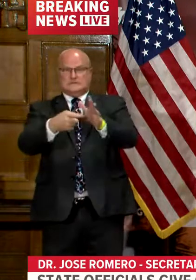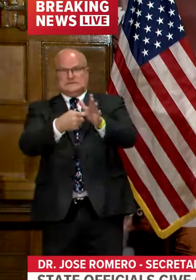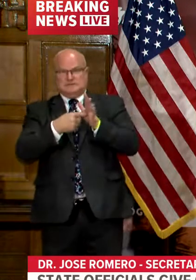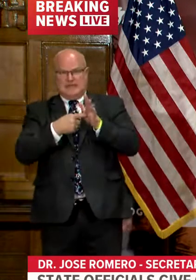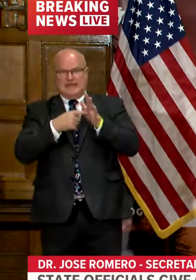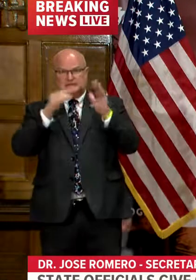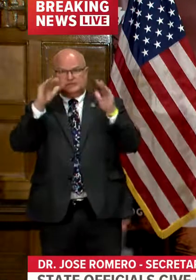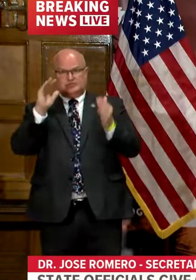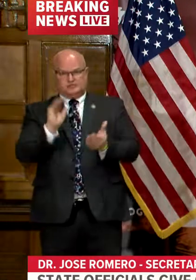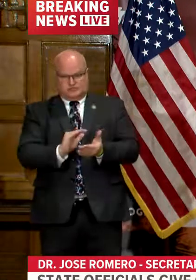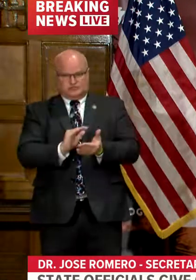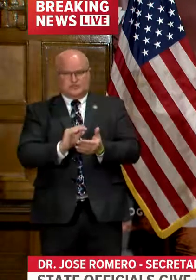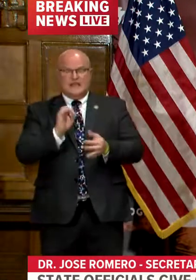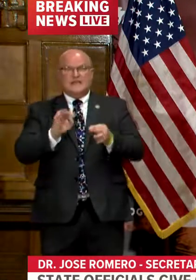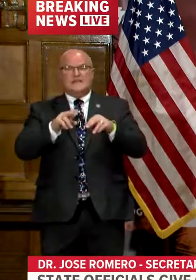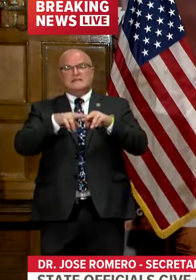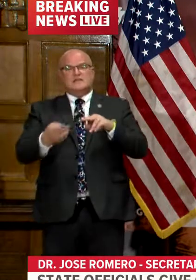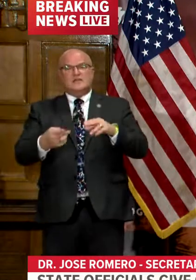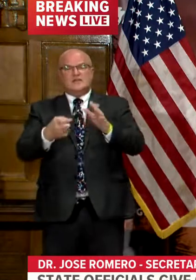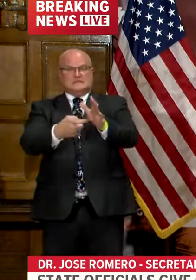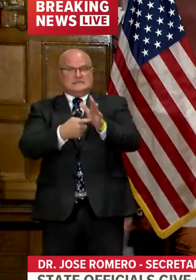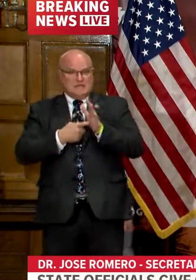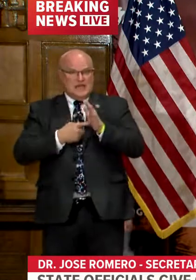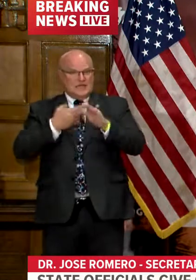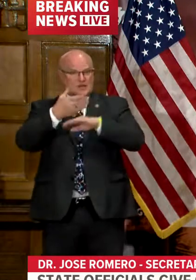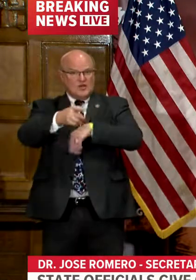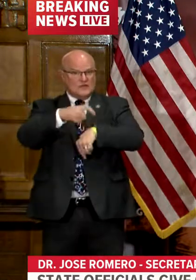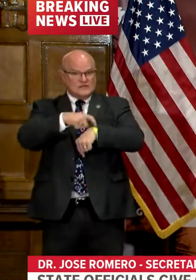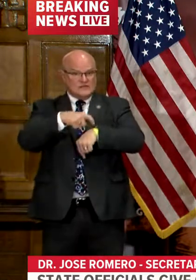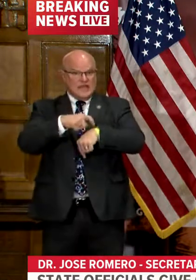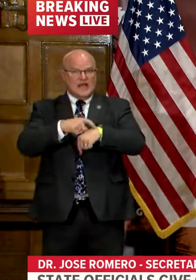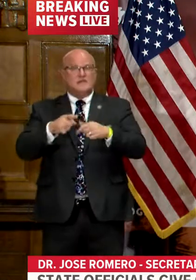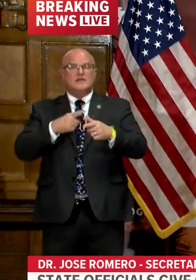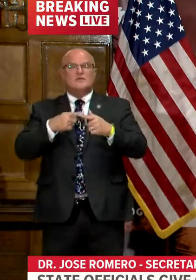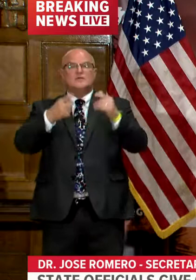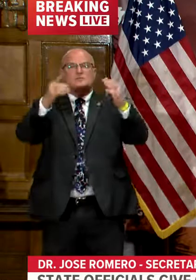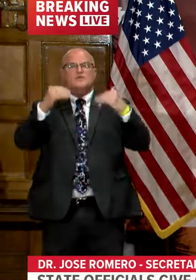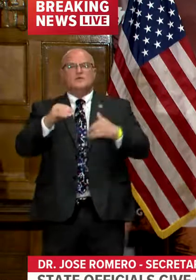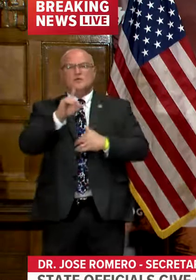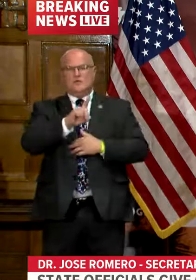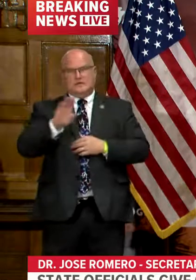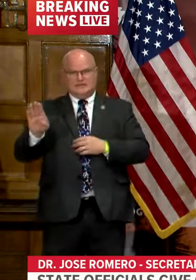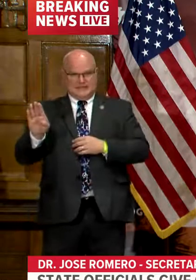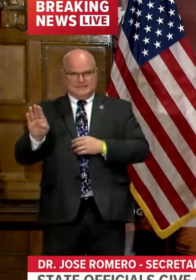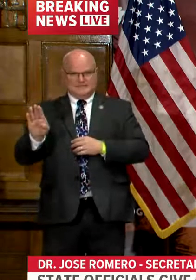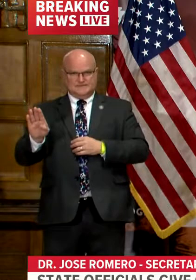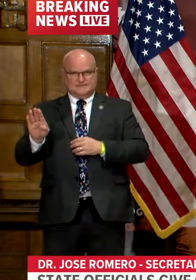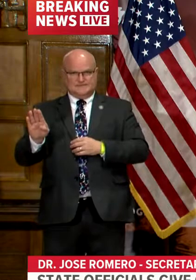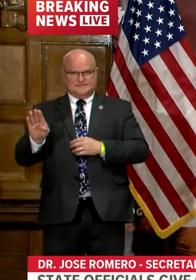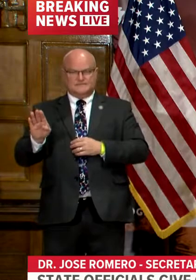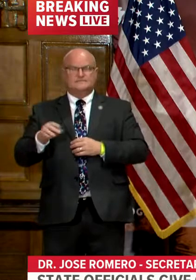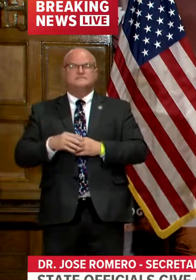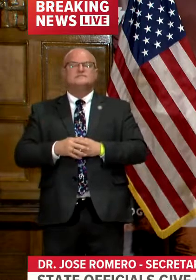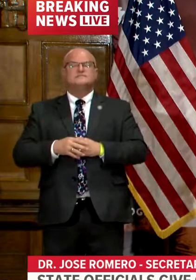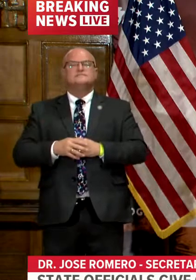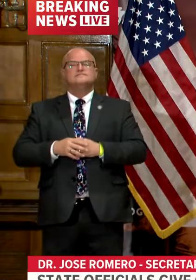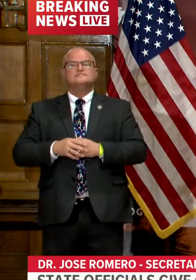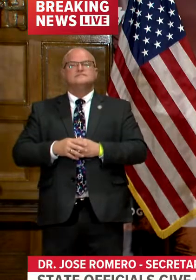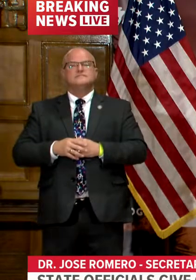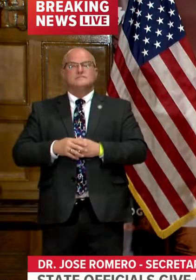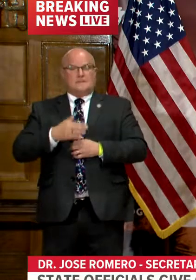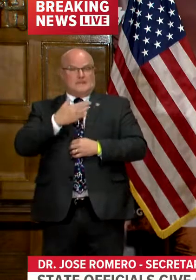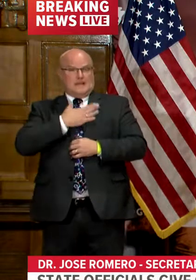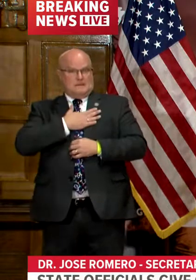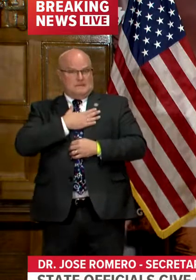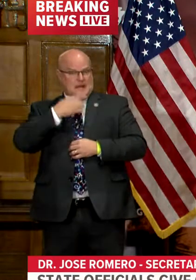So if there's a decrease in the amount of demand over time, then we will move on to the next one. That would be the 1B.